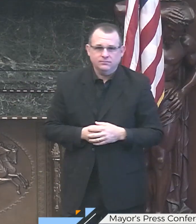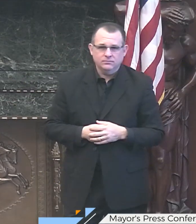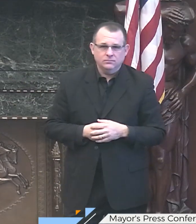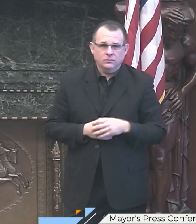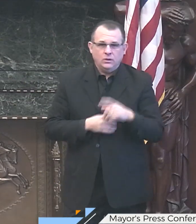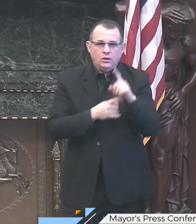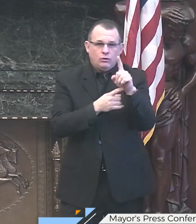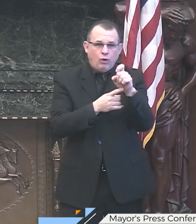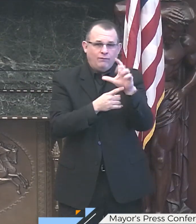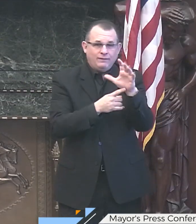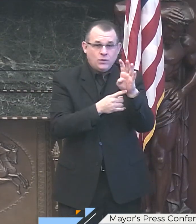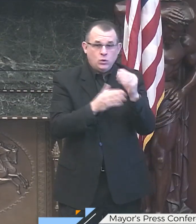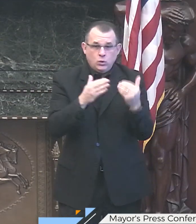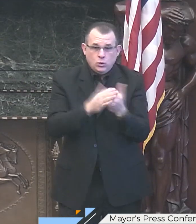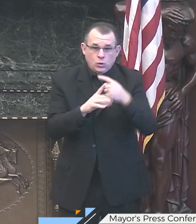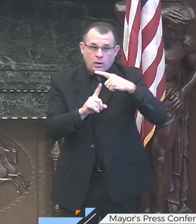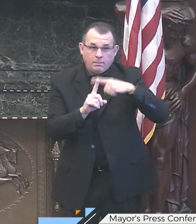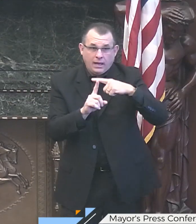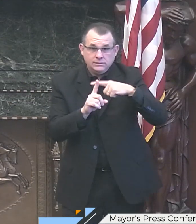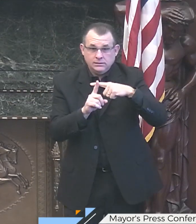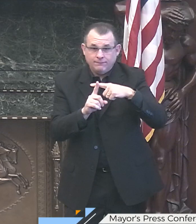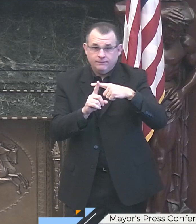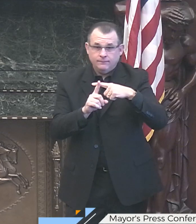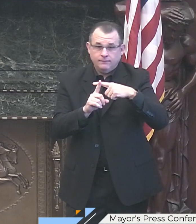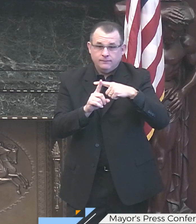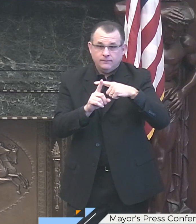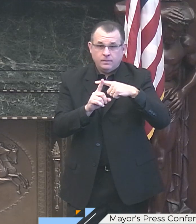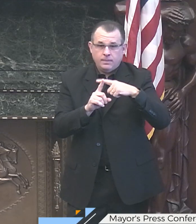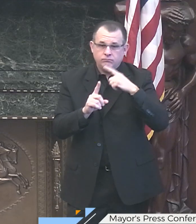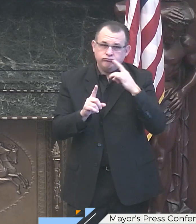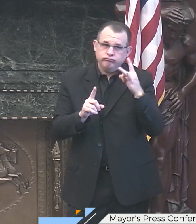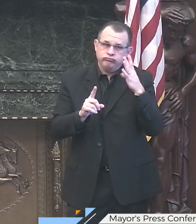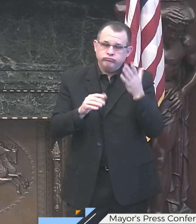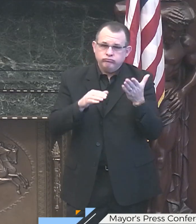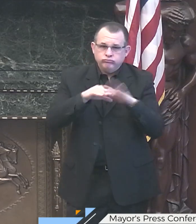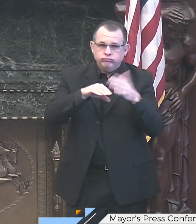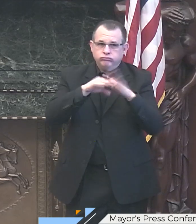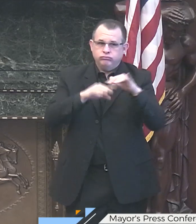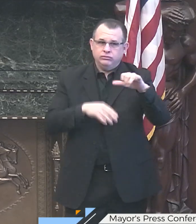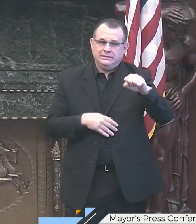the 127 cases that we saw yesterday. Of that